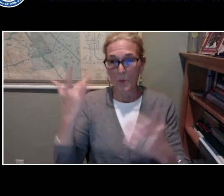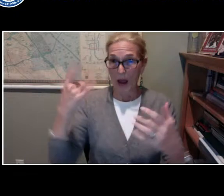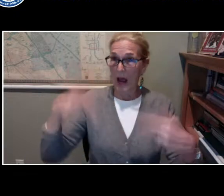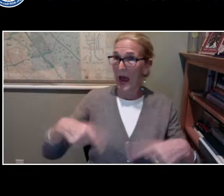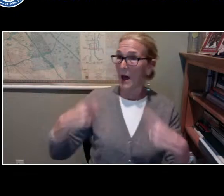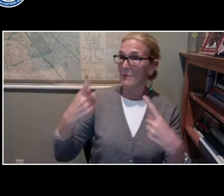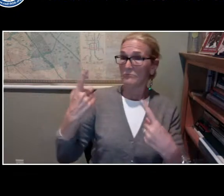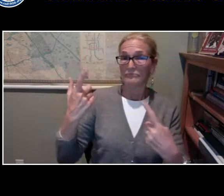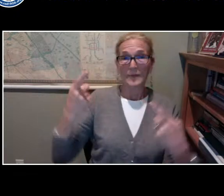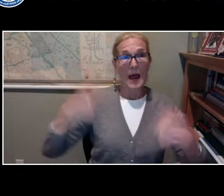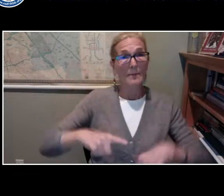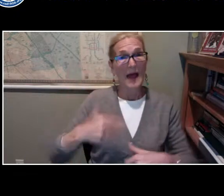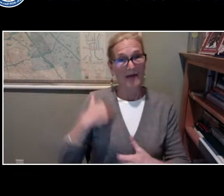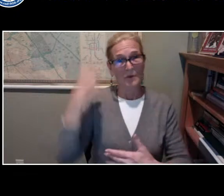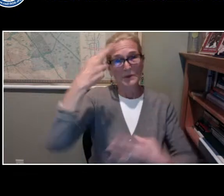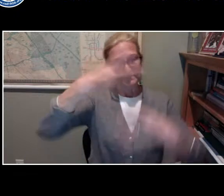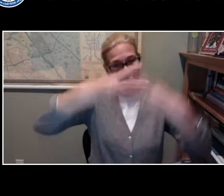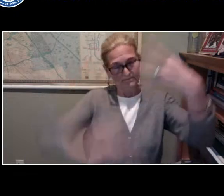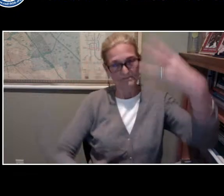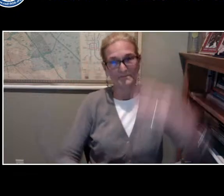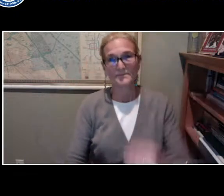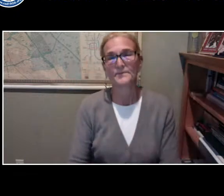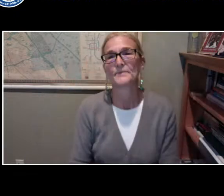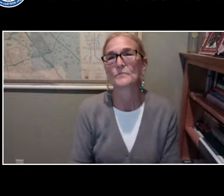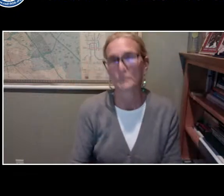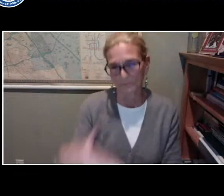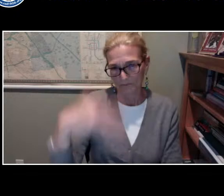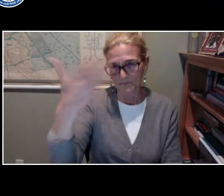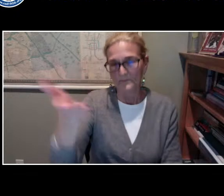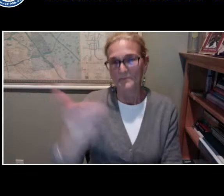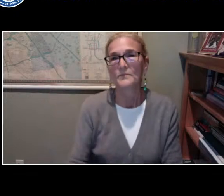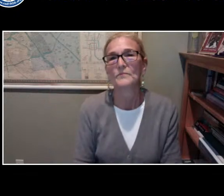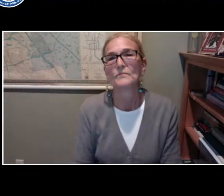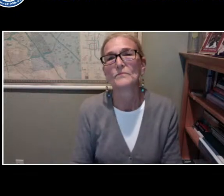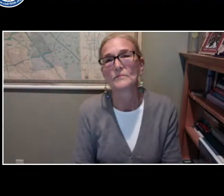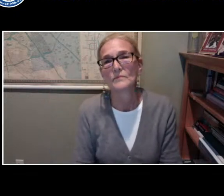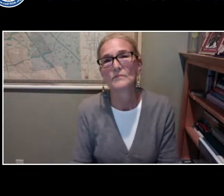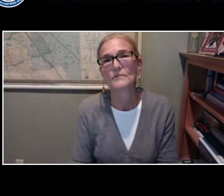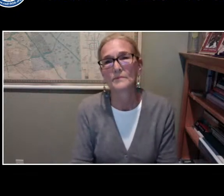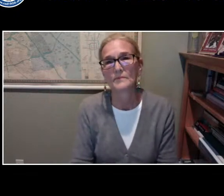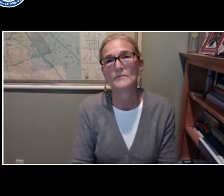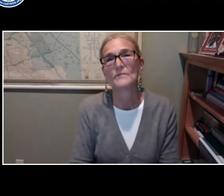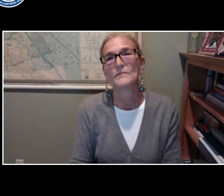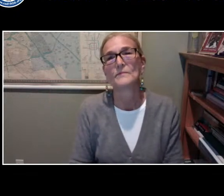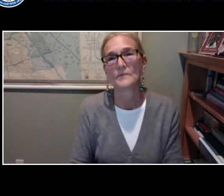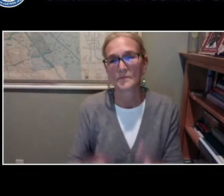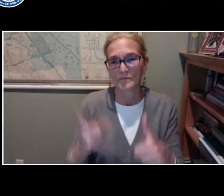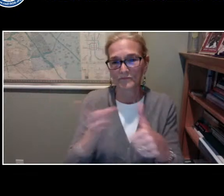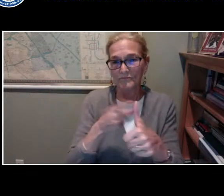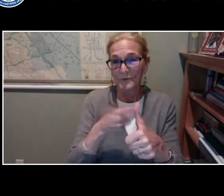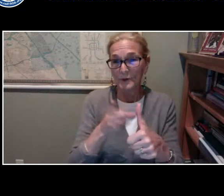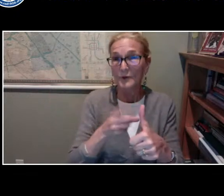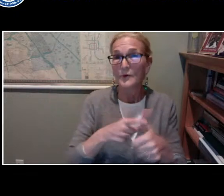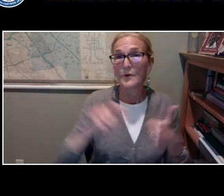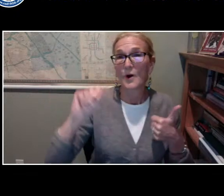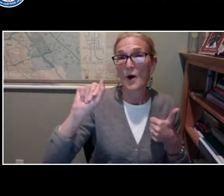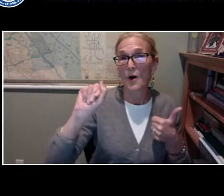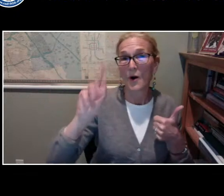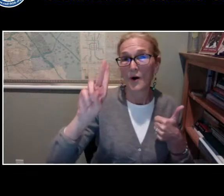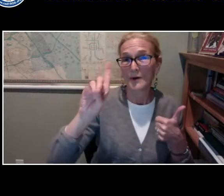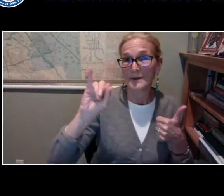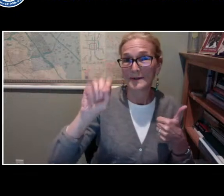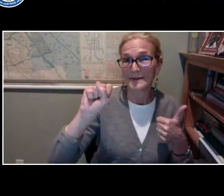Why is this happening? Why? How can we, the reasons are aplenty, but in summary,